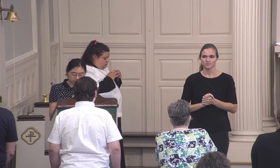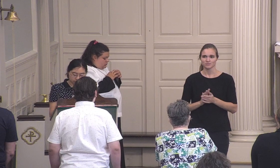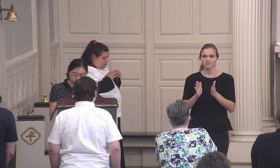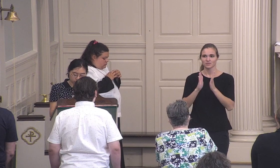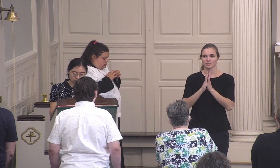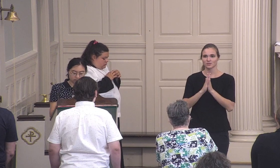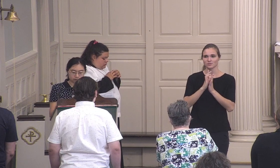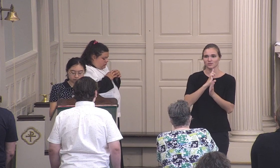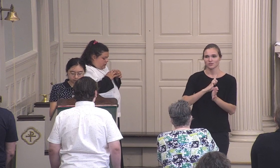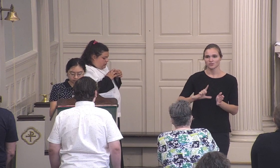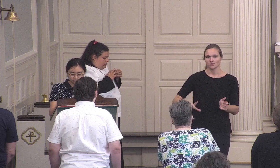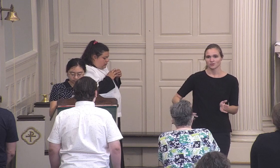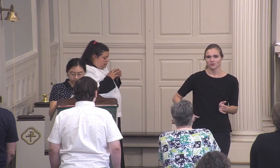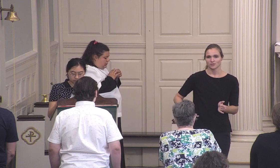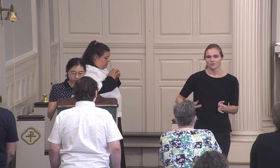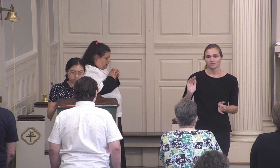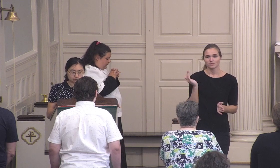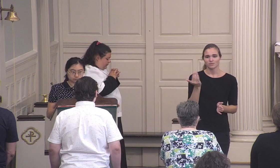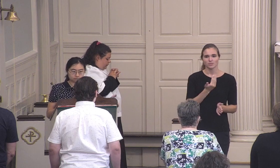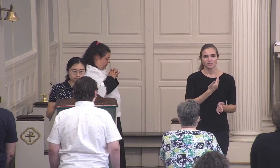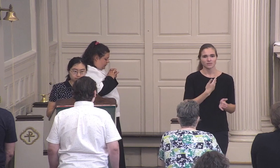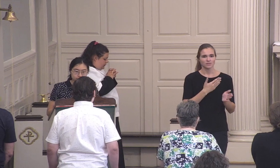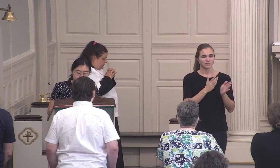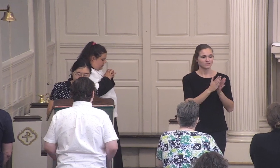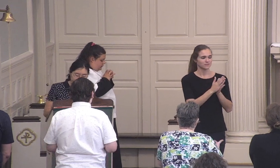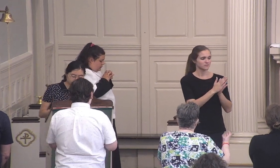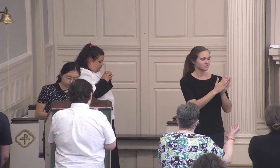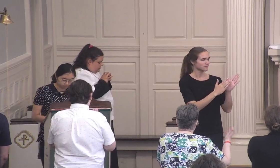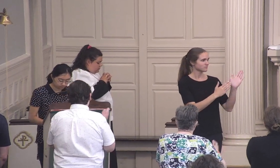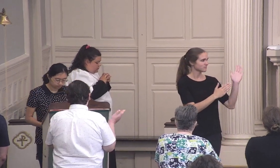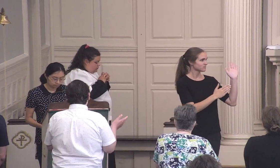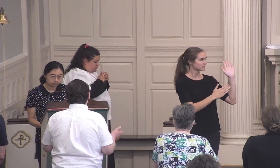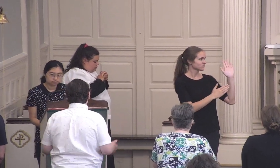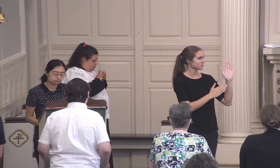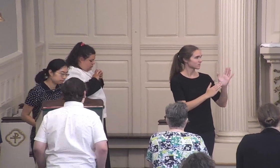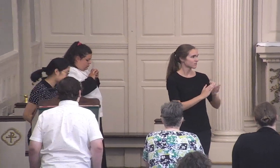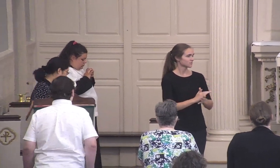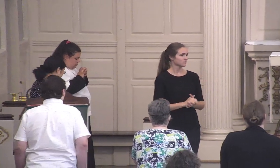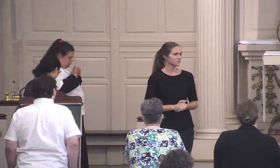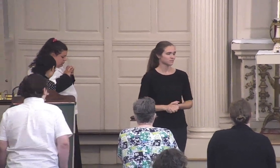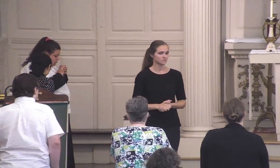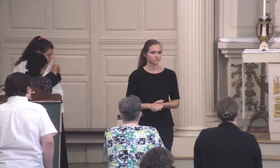We pray to the Lord. Lord, hear our prayer.